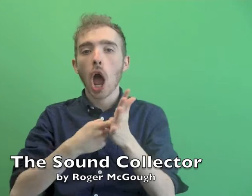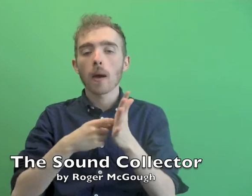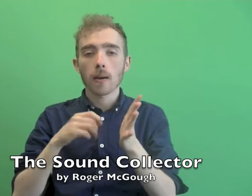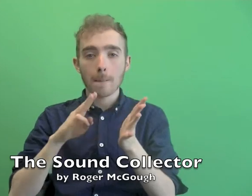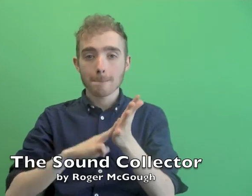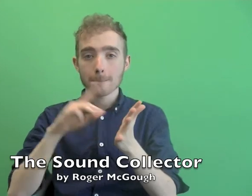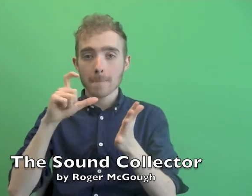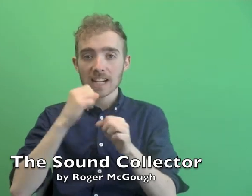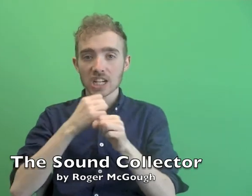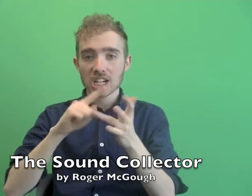McGuff